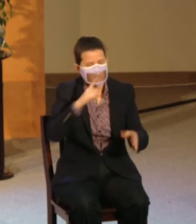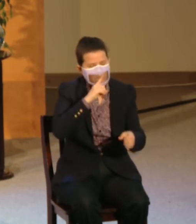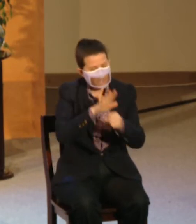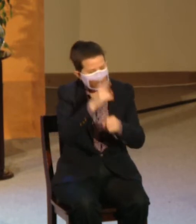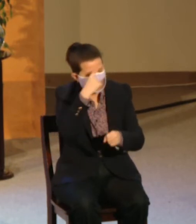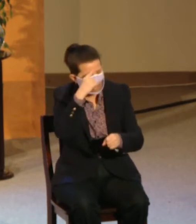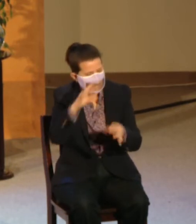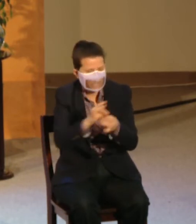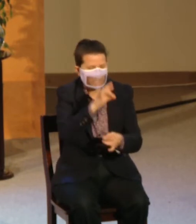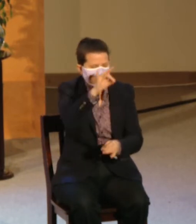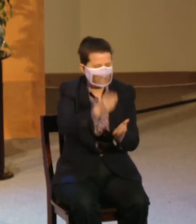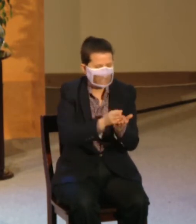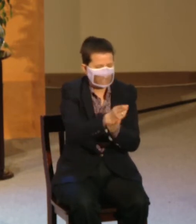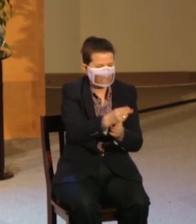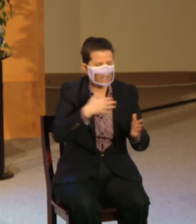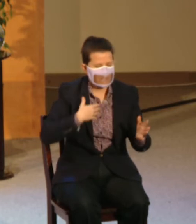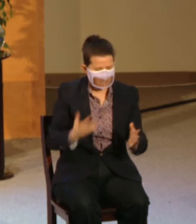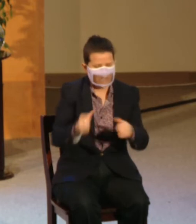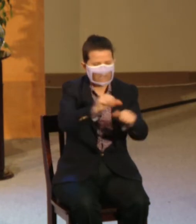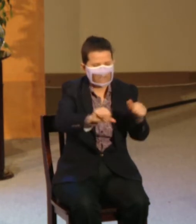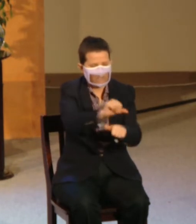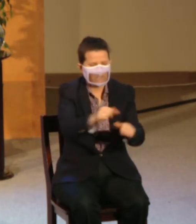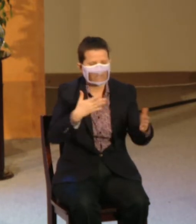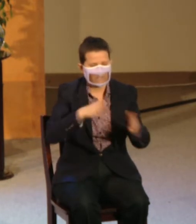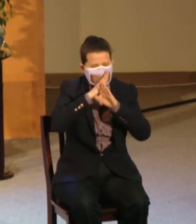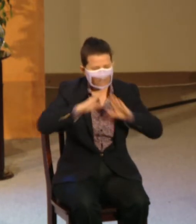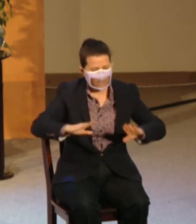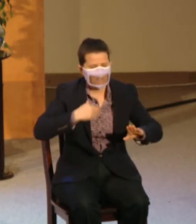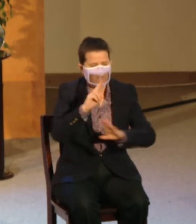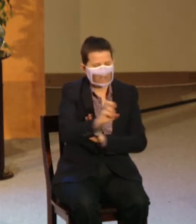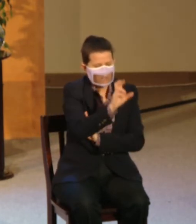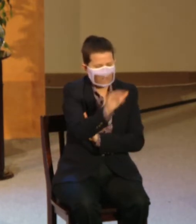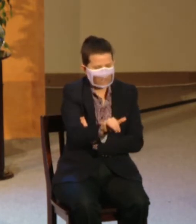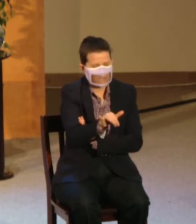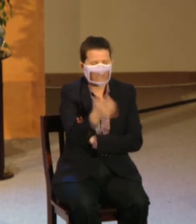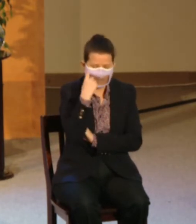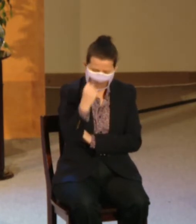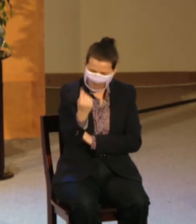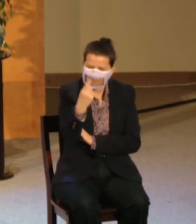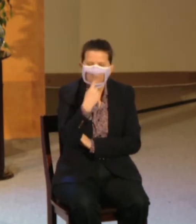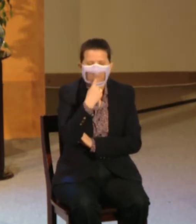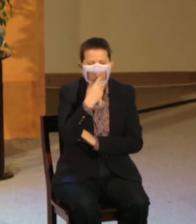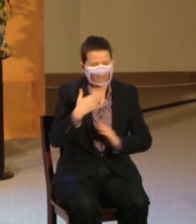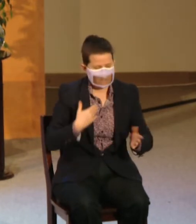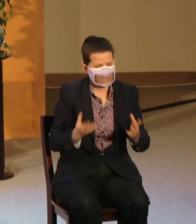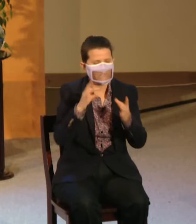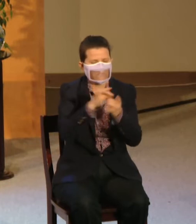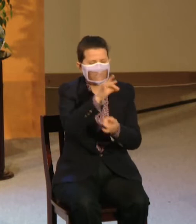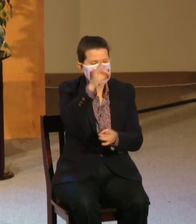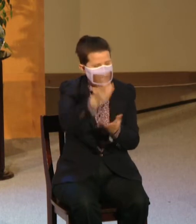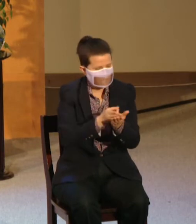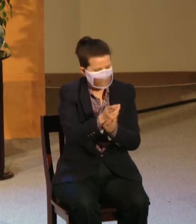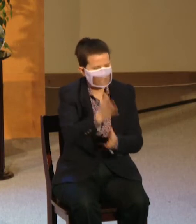through it to the Society of Silent Unity. It being understood and agreed that the said Spirit of truth shall render unto us